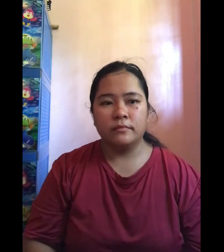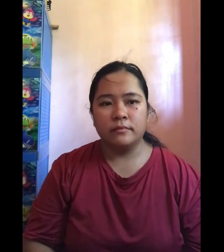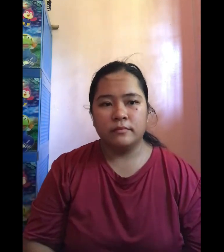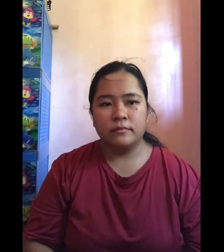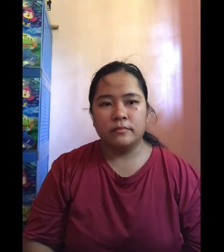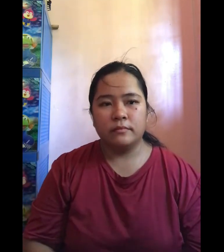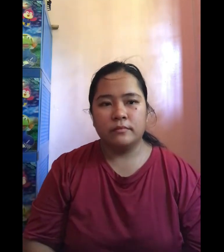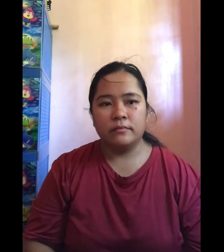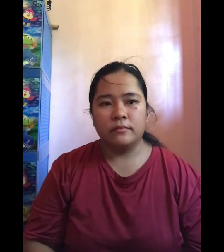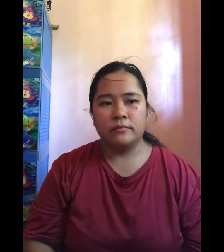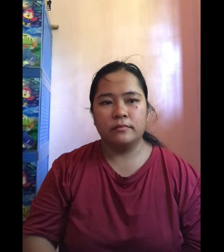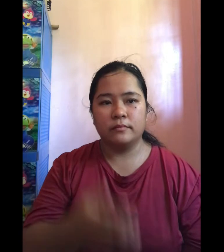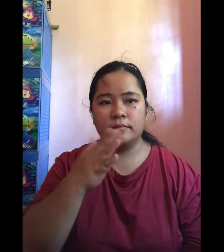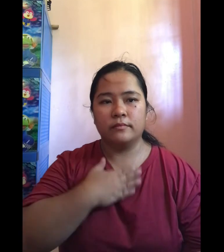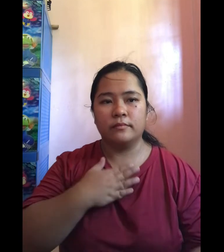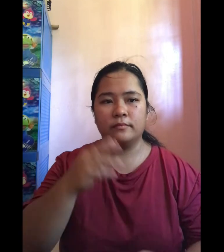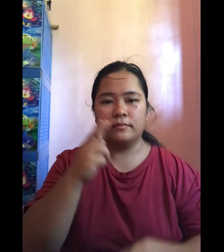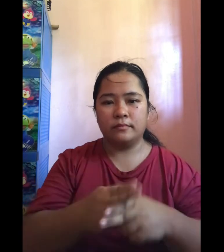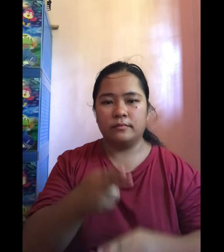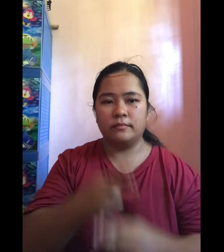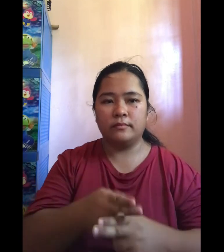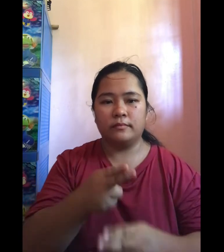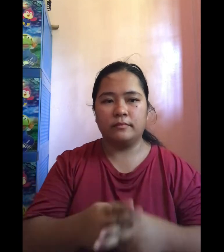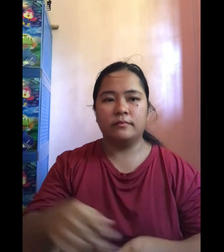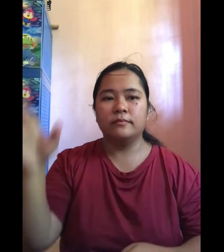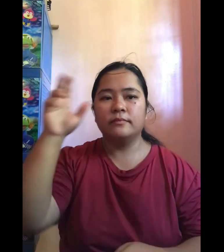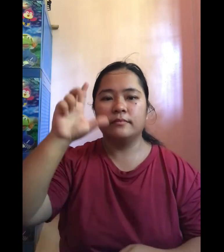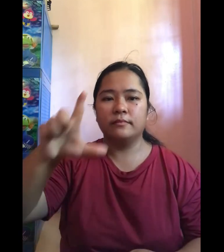example, my name is